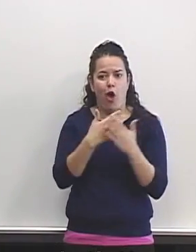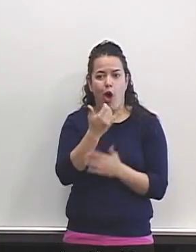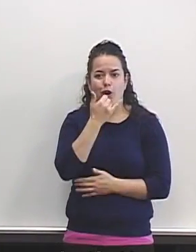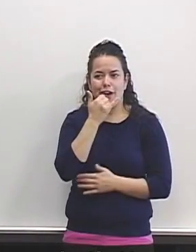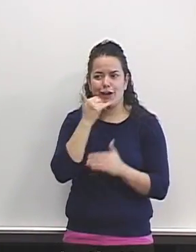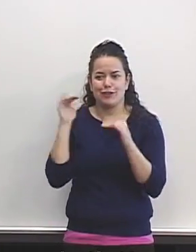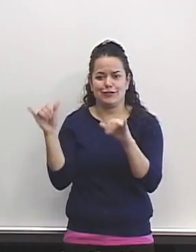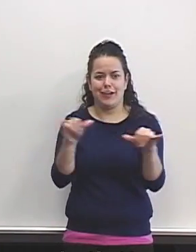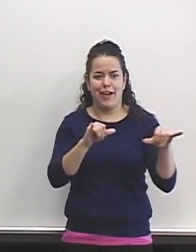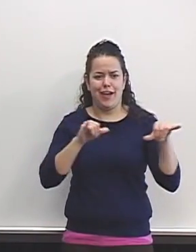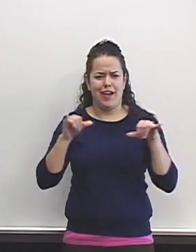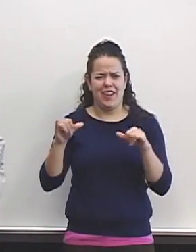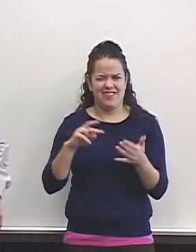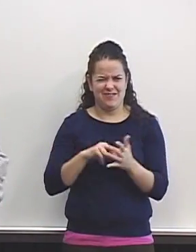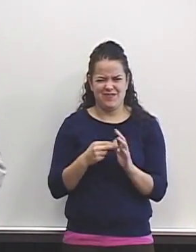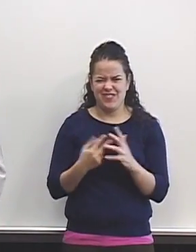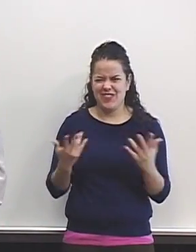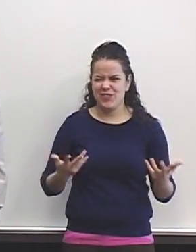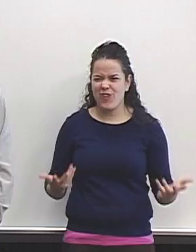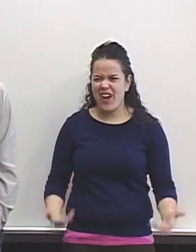that?